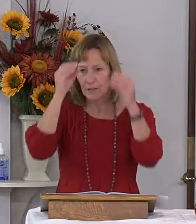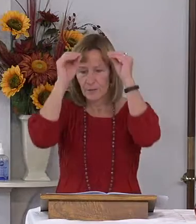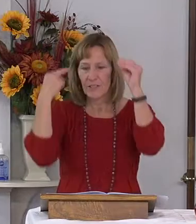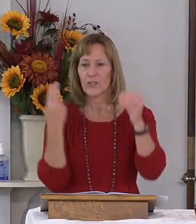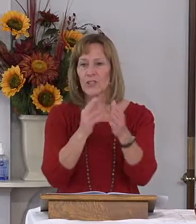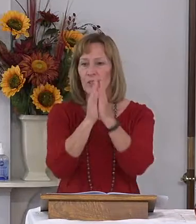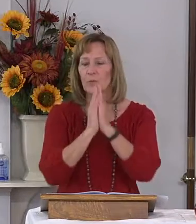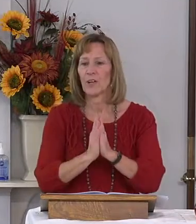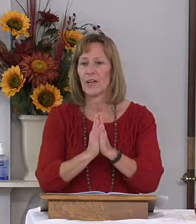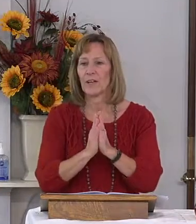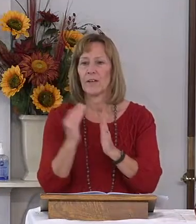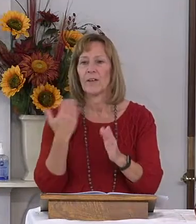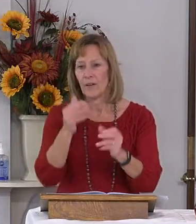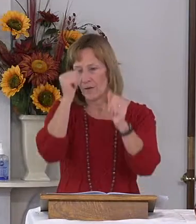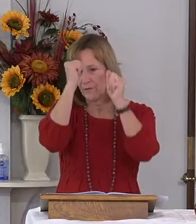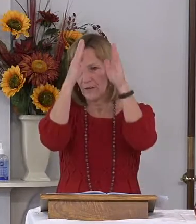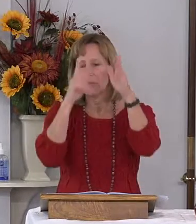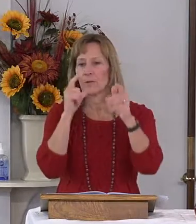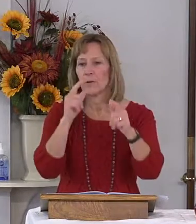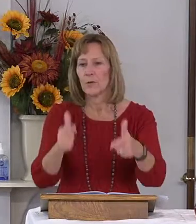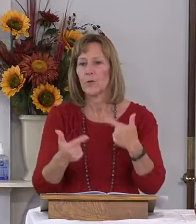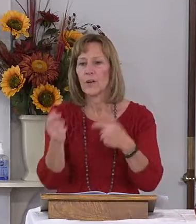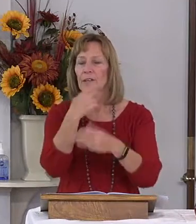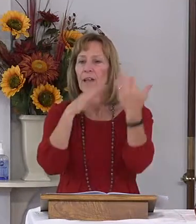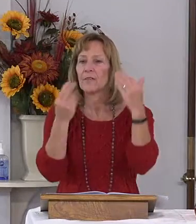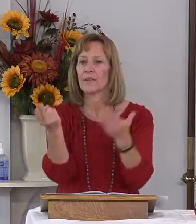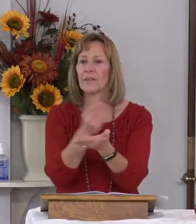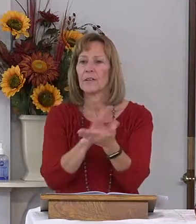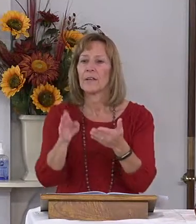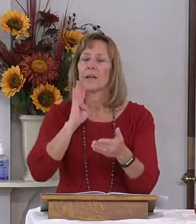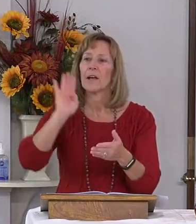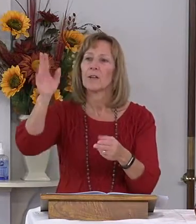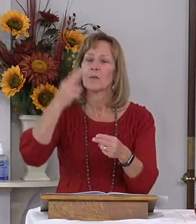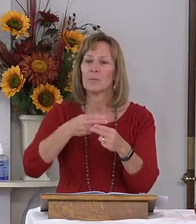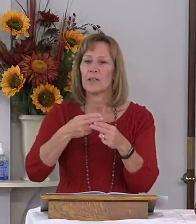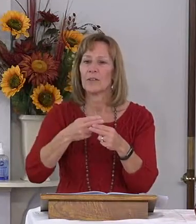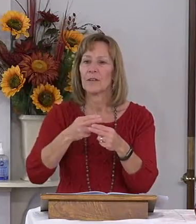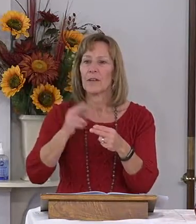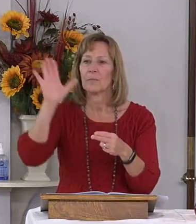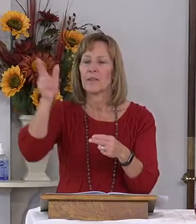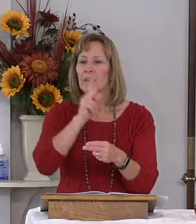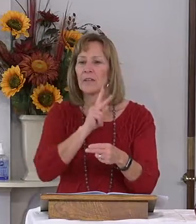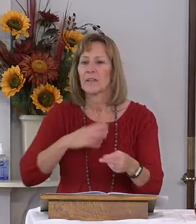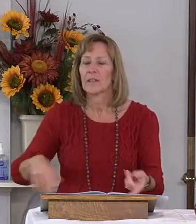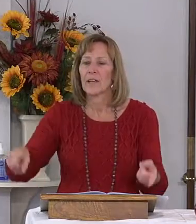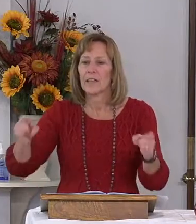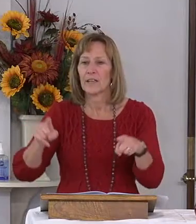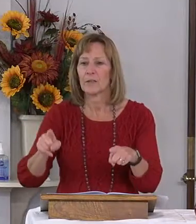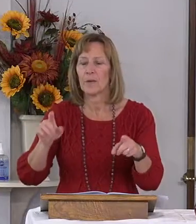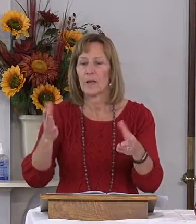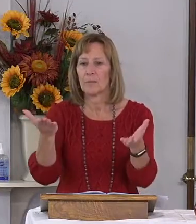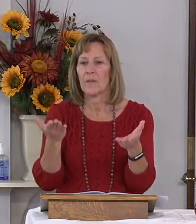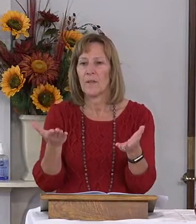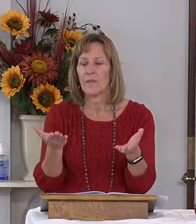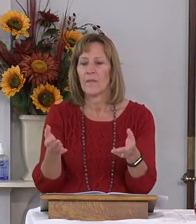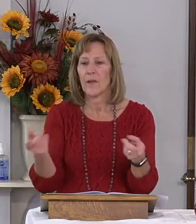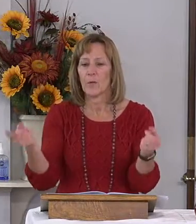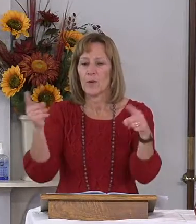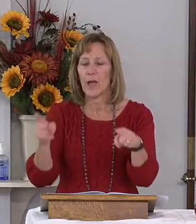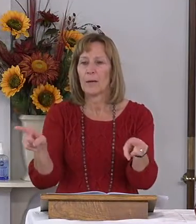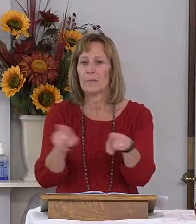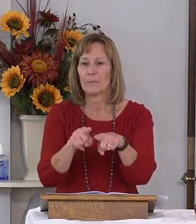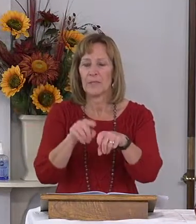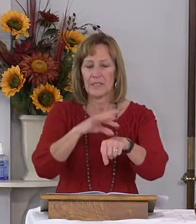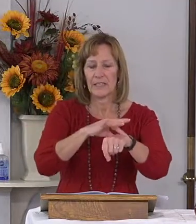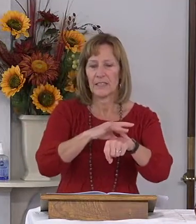and teach us to pray. Our Father, who art in heaven, hallowed be thy name. Thy kingdom come, thy